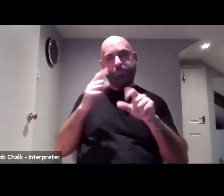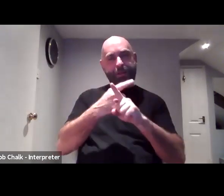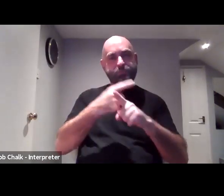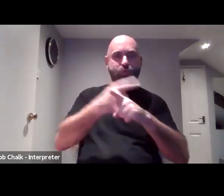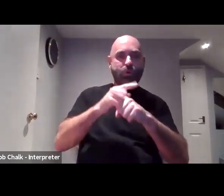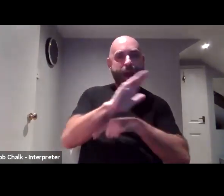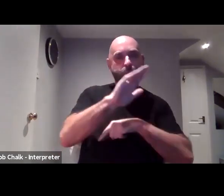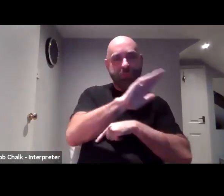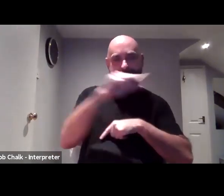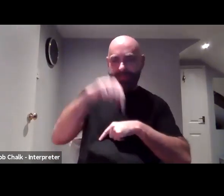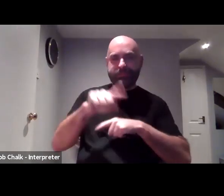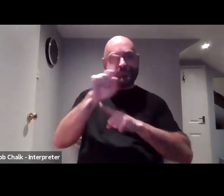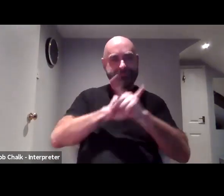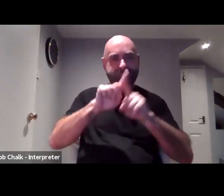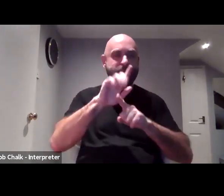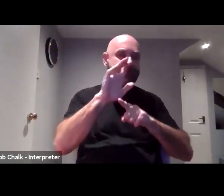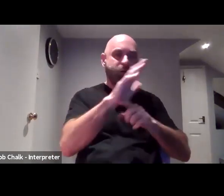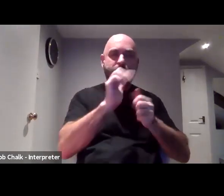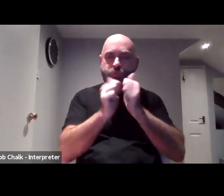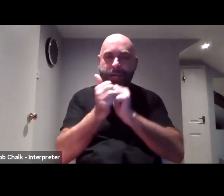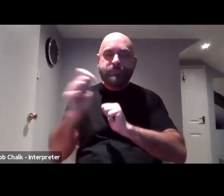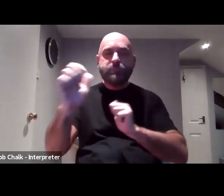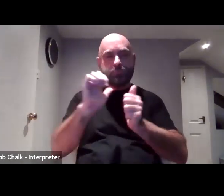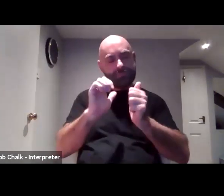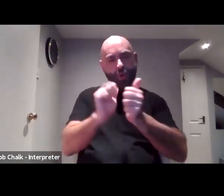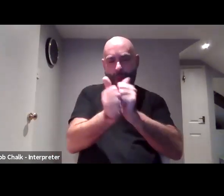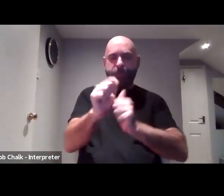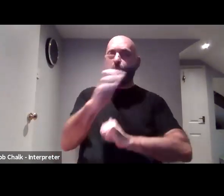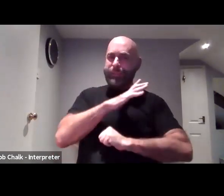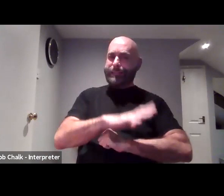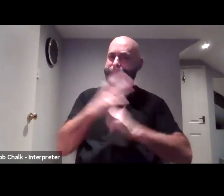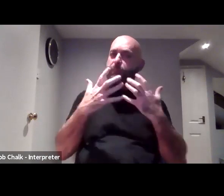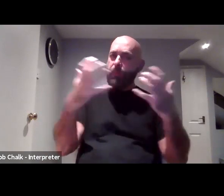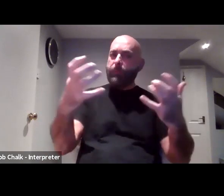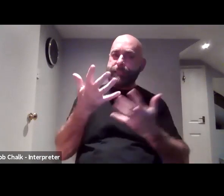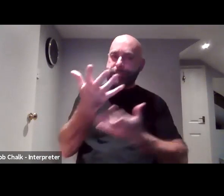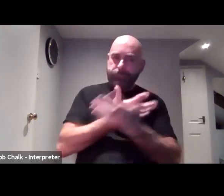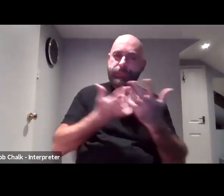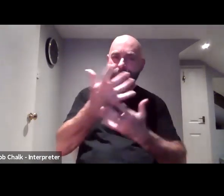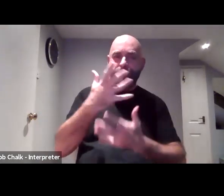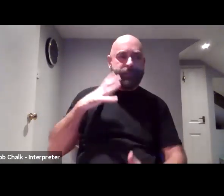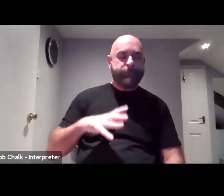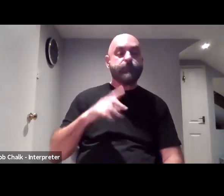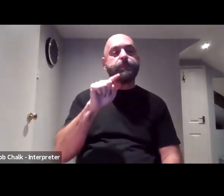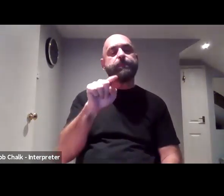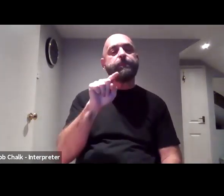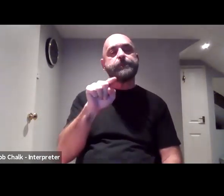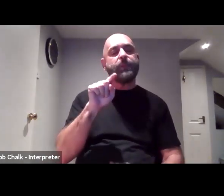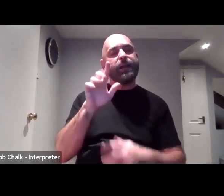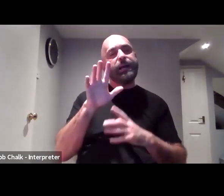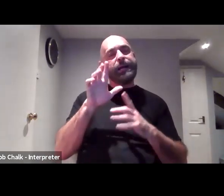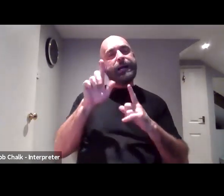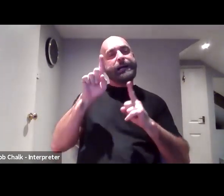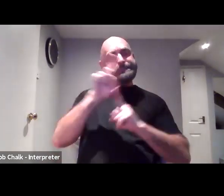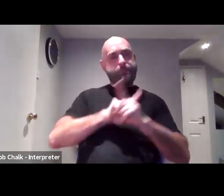with friends and with colleagues. We need this public debate. We are holding the seminars